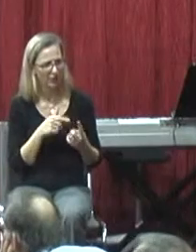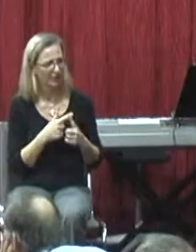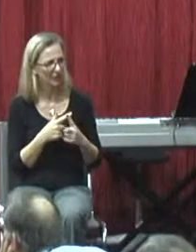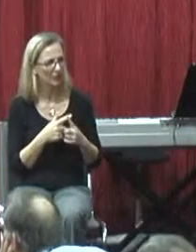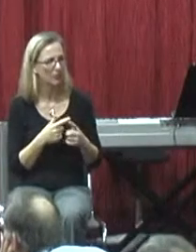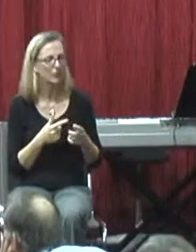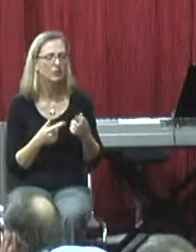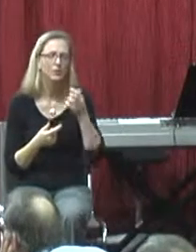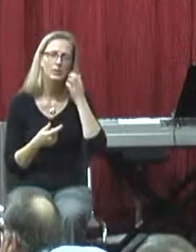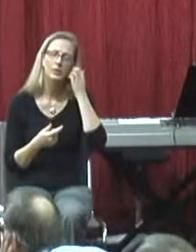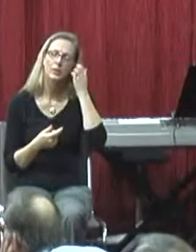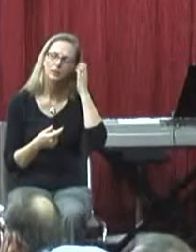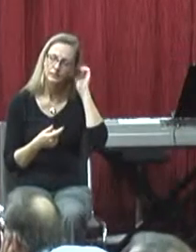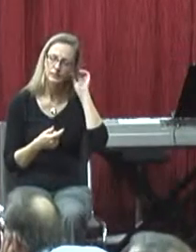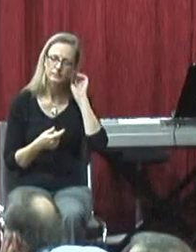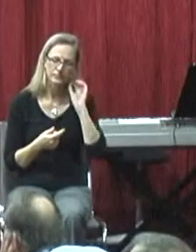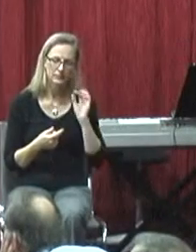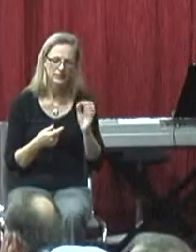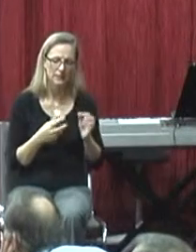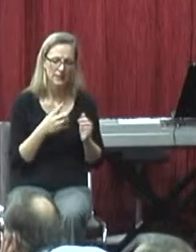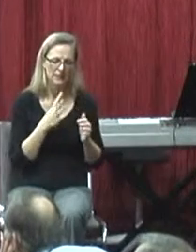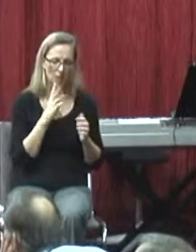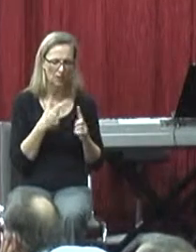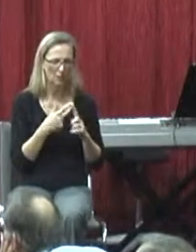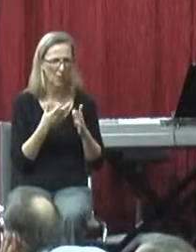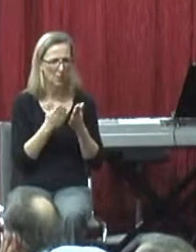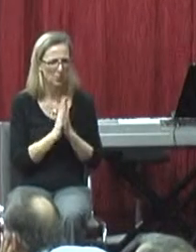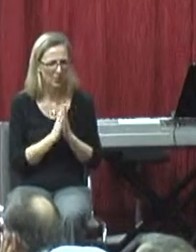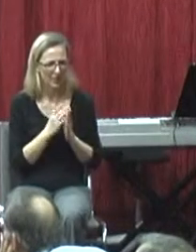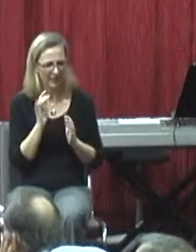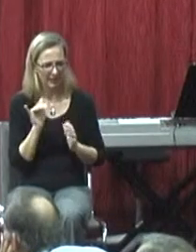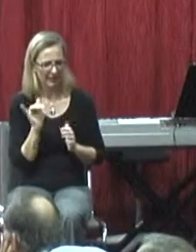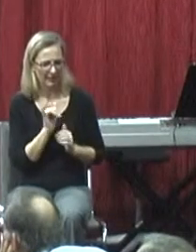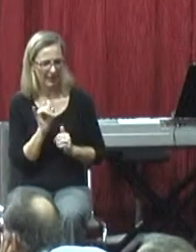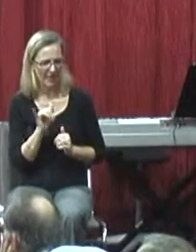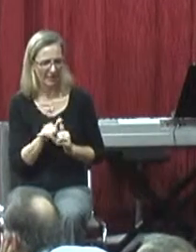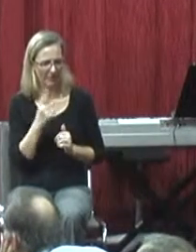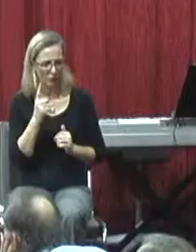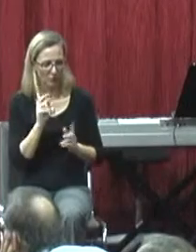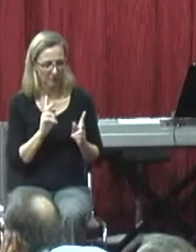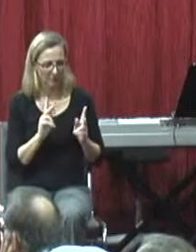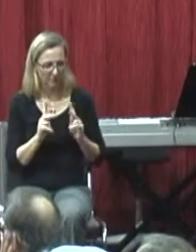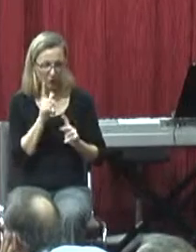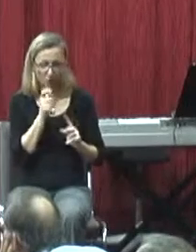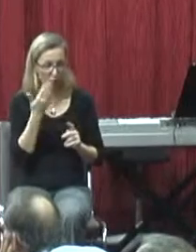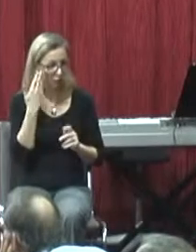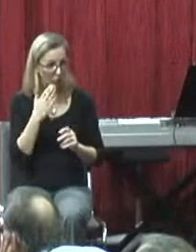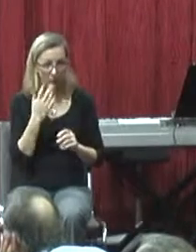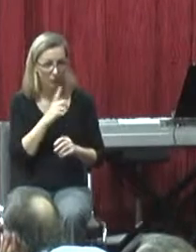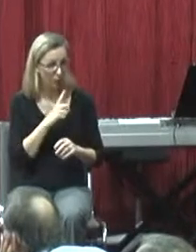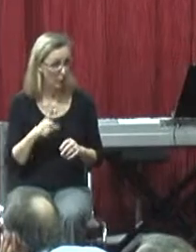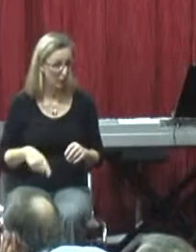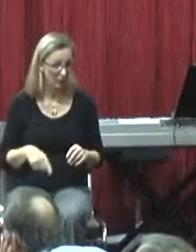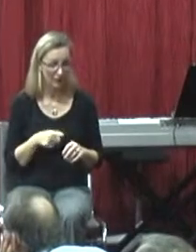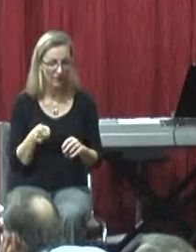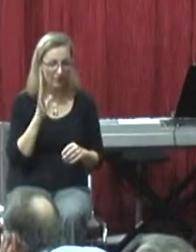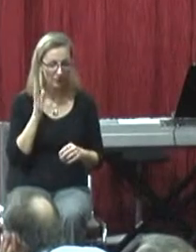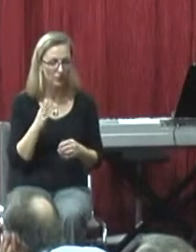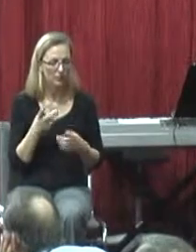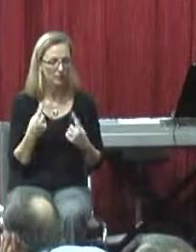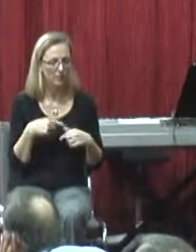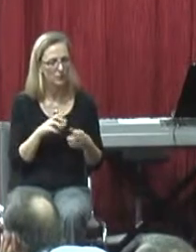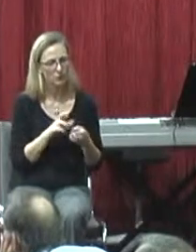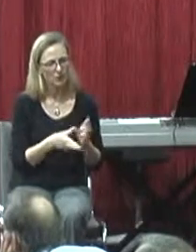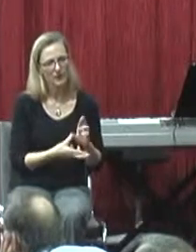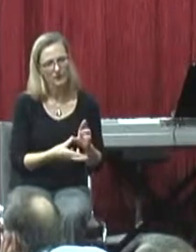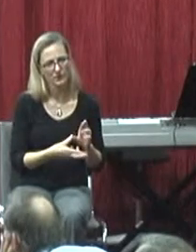talks about praying like that for people who don't know the Lord, that God would reveal to them the truth and that they would come to repentance